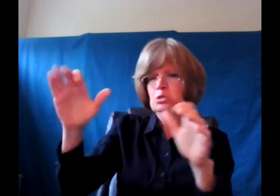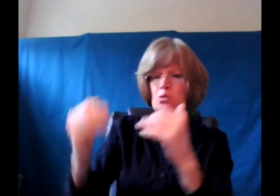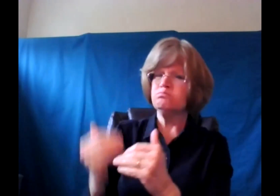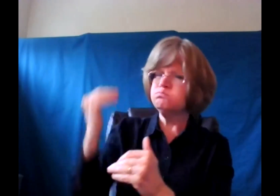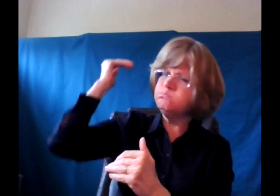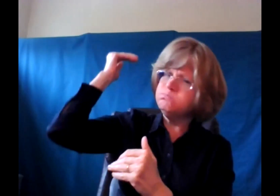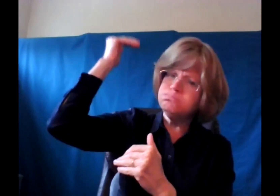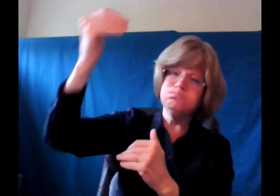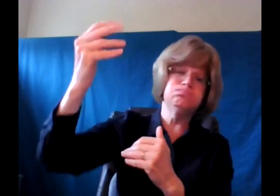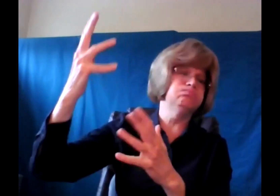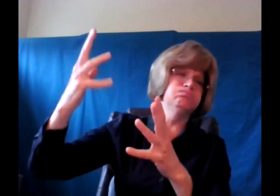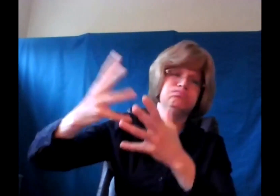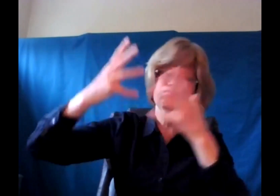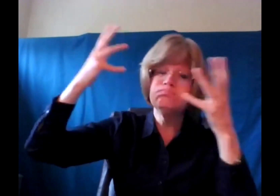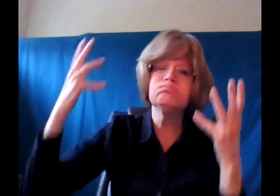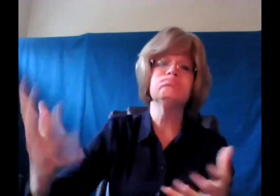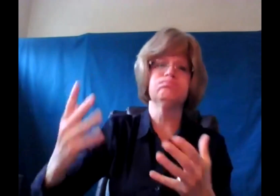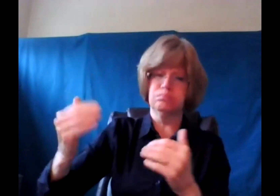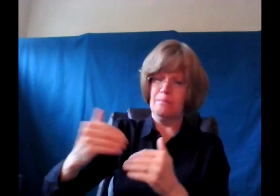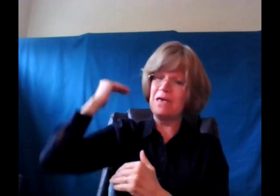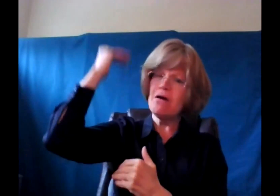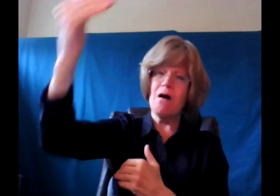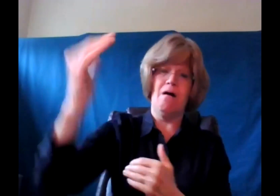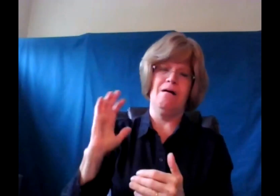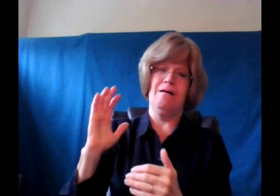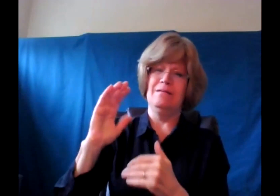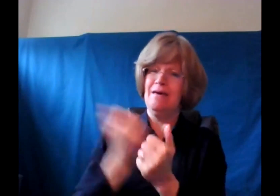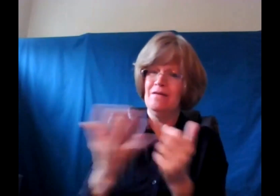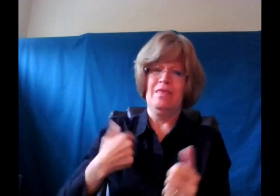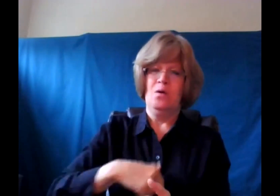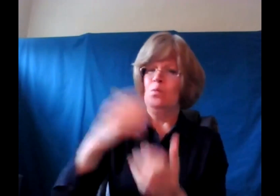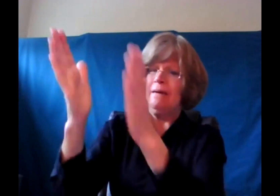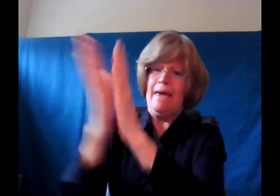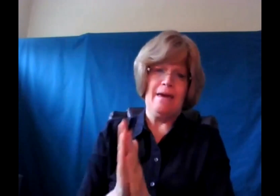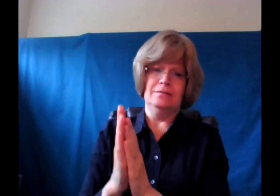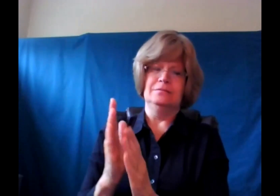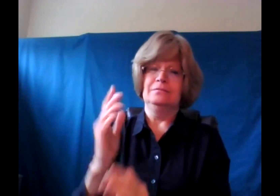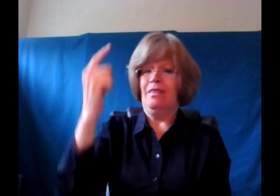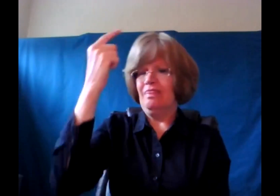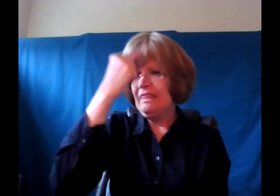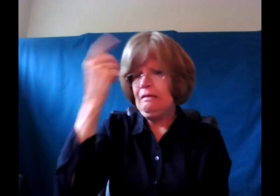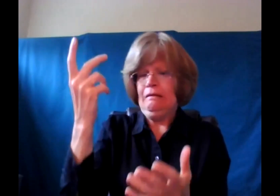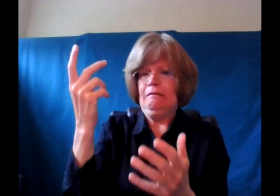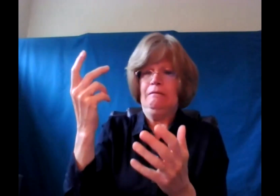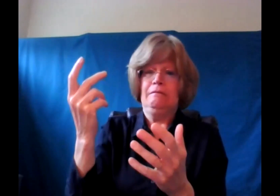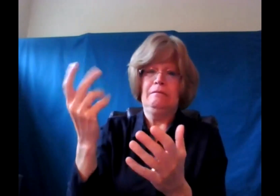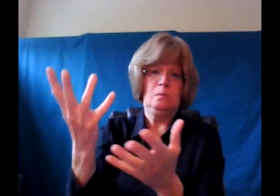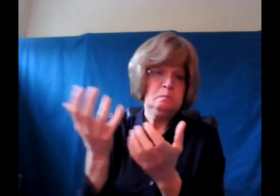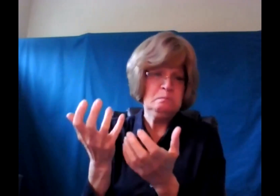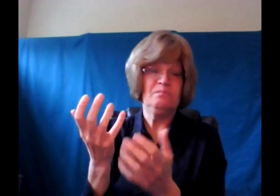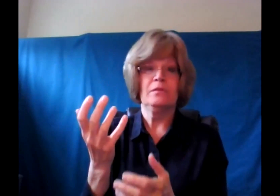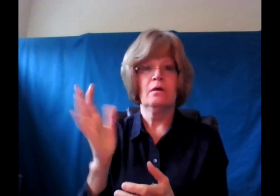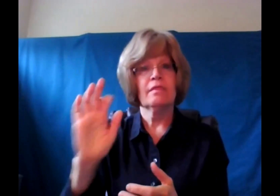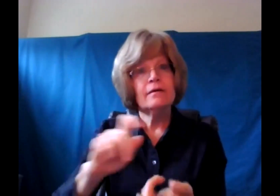exceedingly abundantly beyond all that we can ever ask or think. It